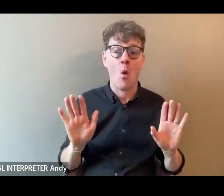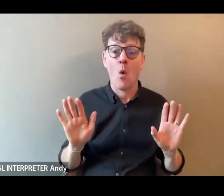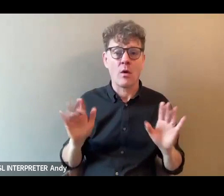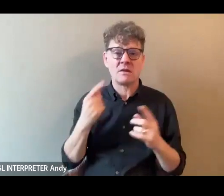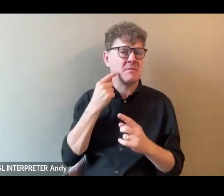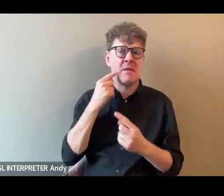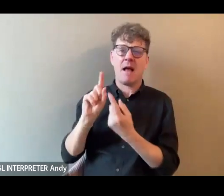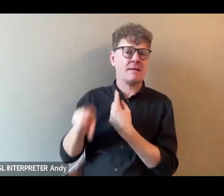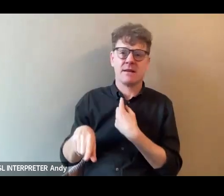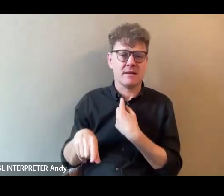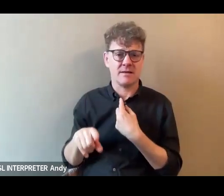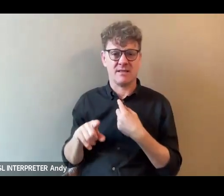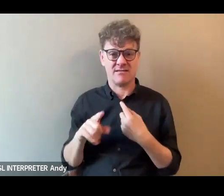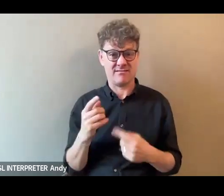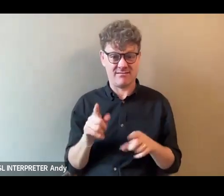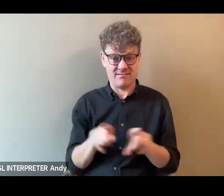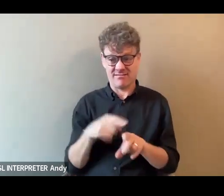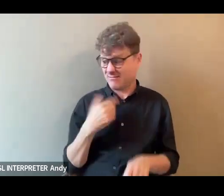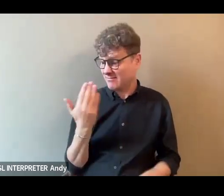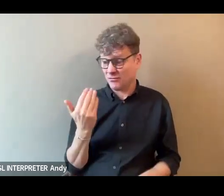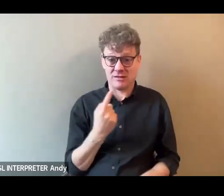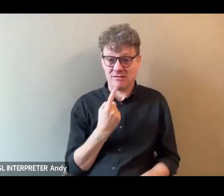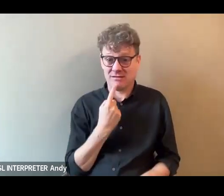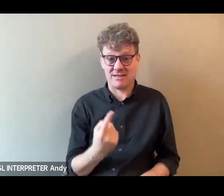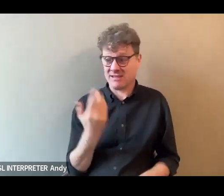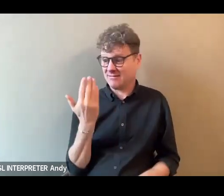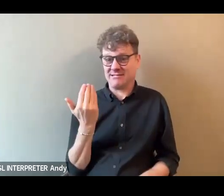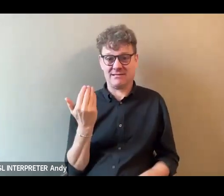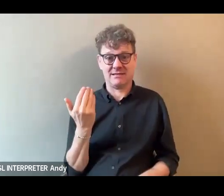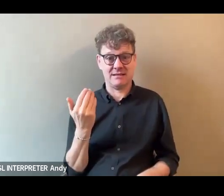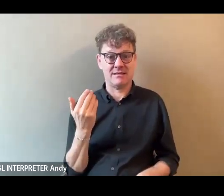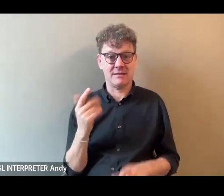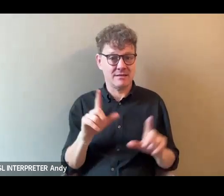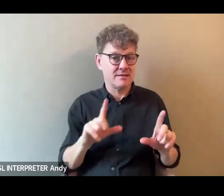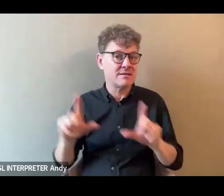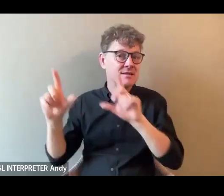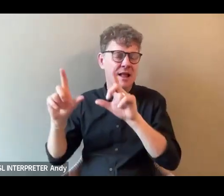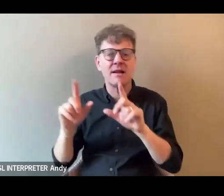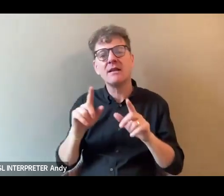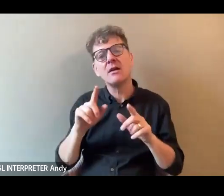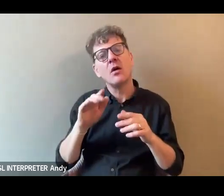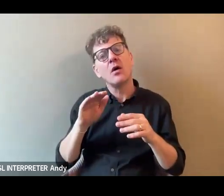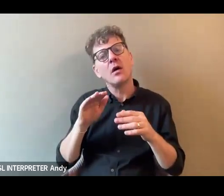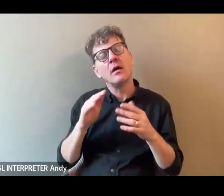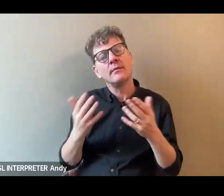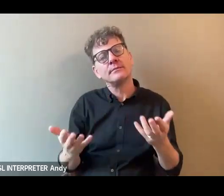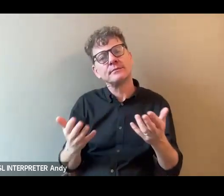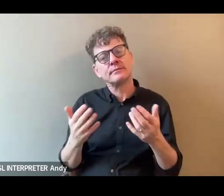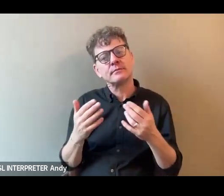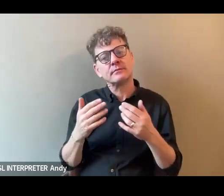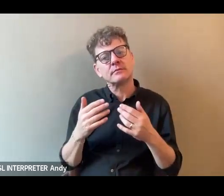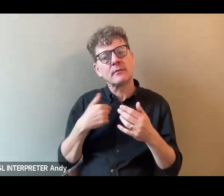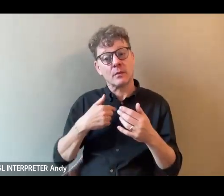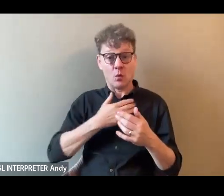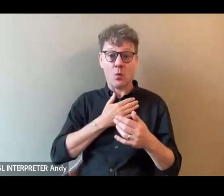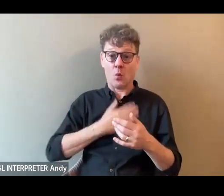on what I was kind of just saying in the previous slides about the idea that in order to really shift things